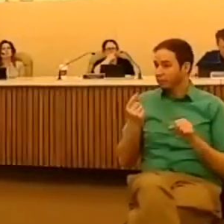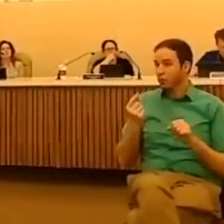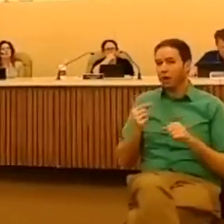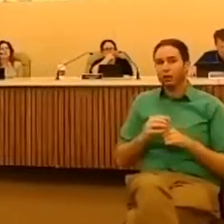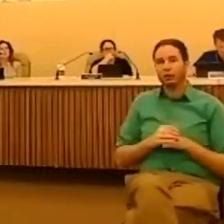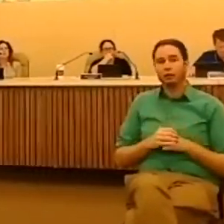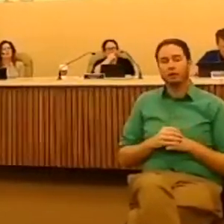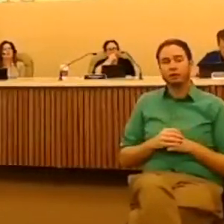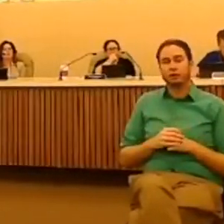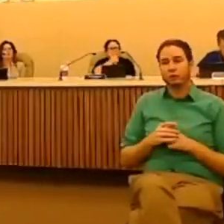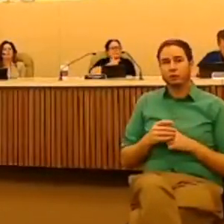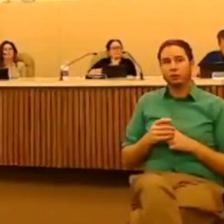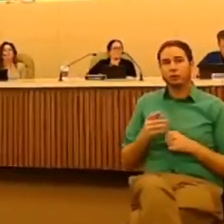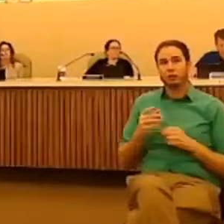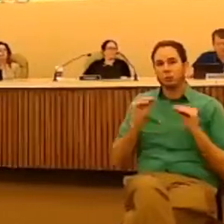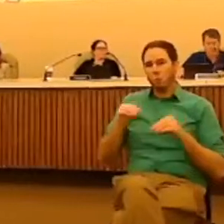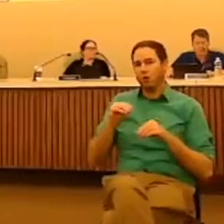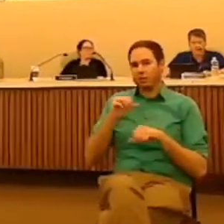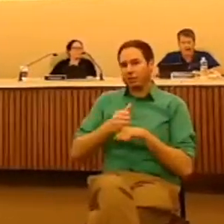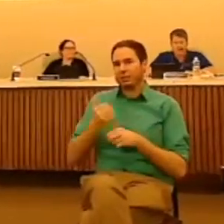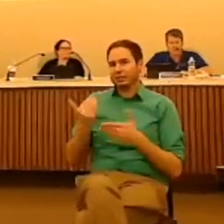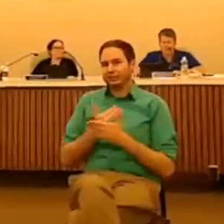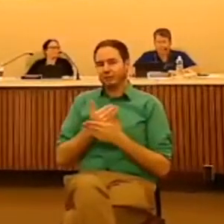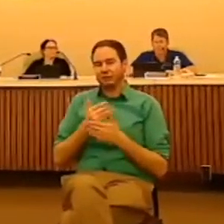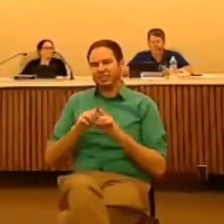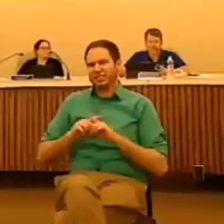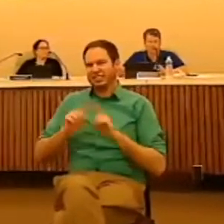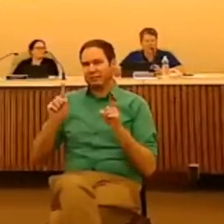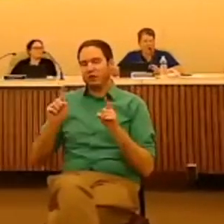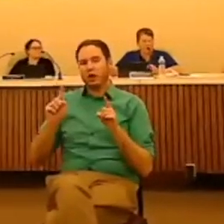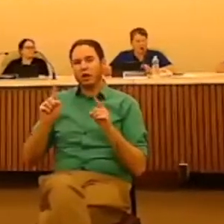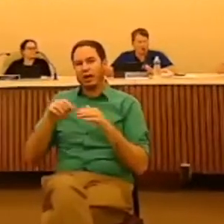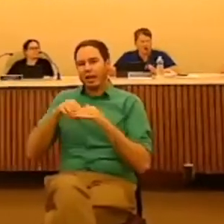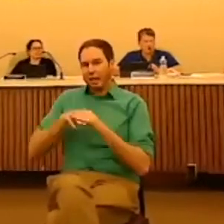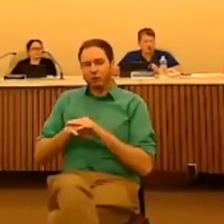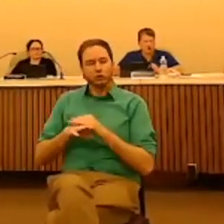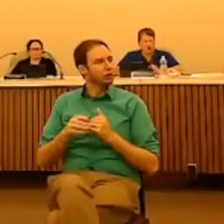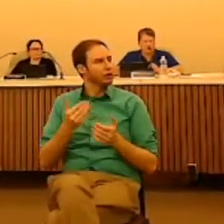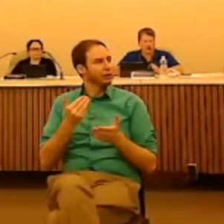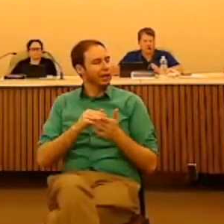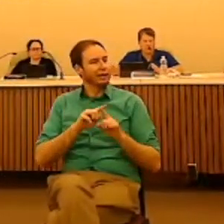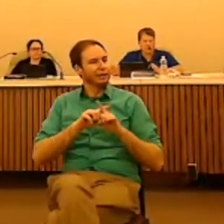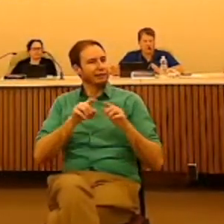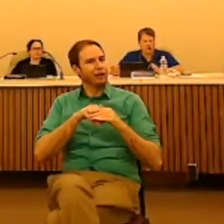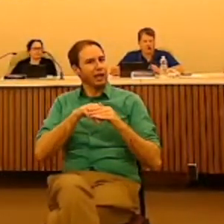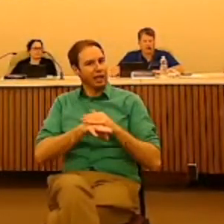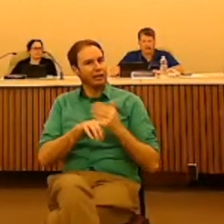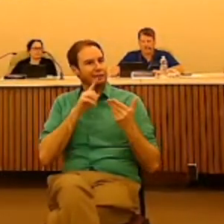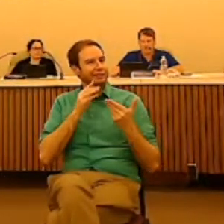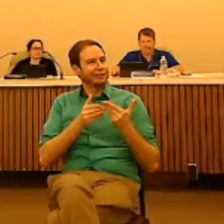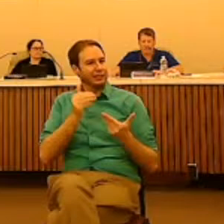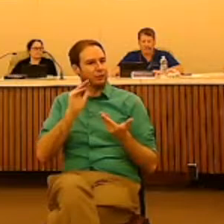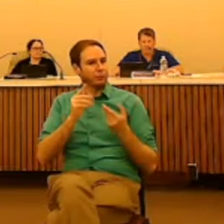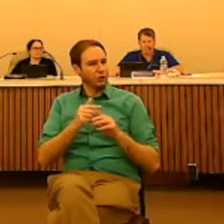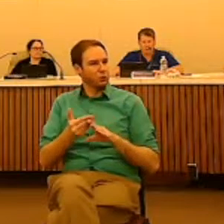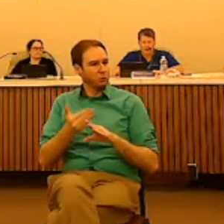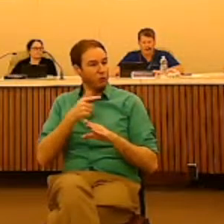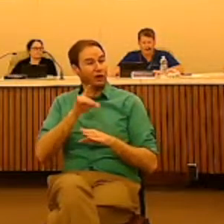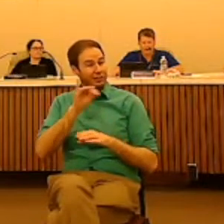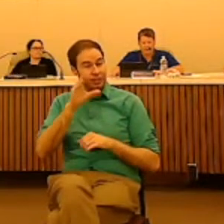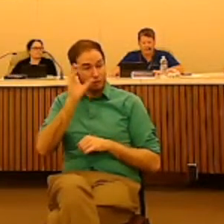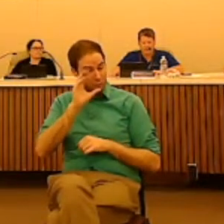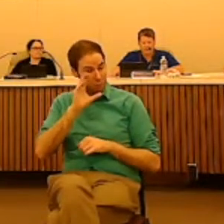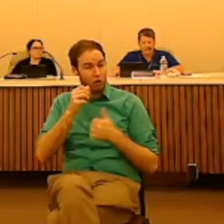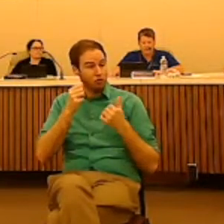a different entrance. So again, put a different entrance is more easily said than done. They did explore